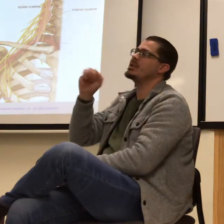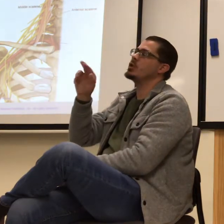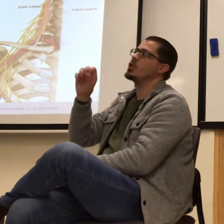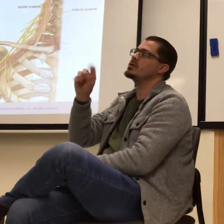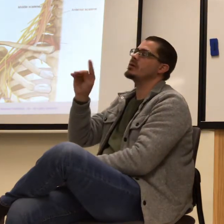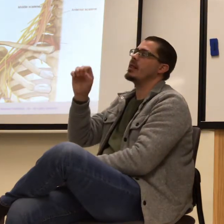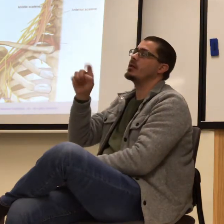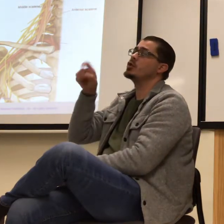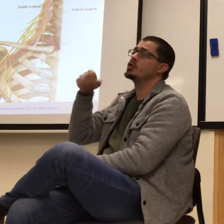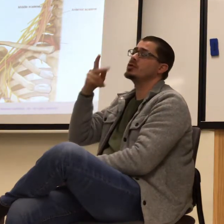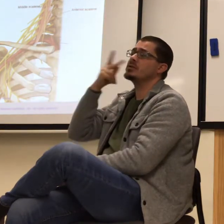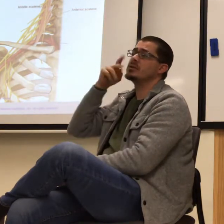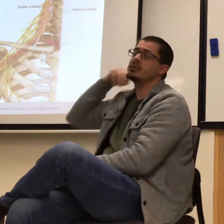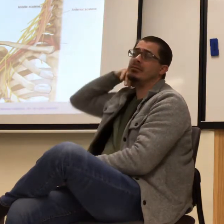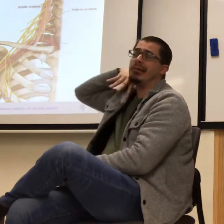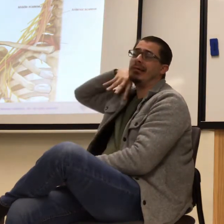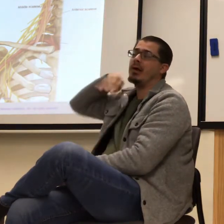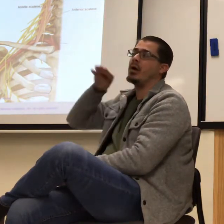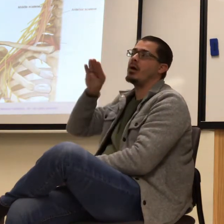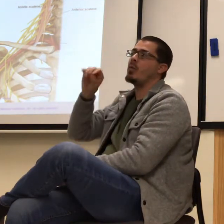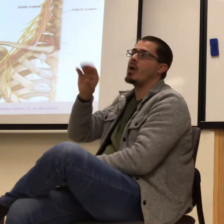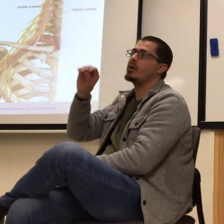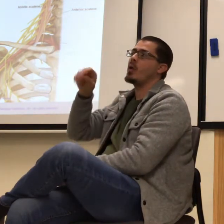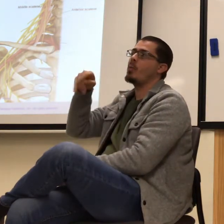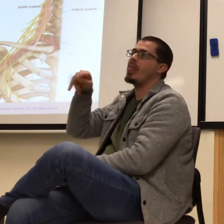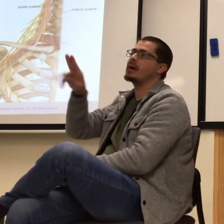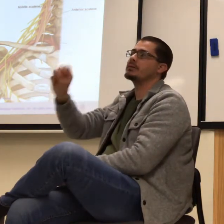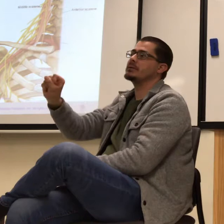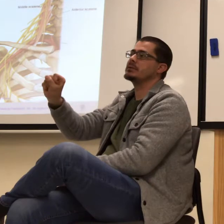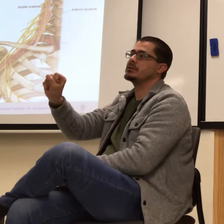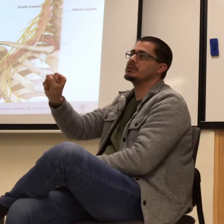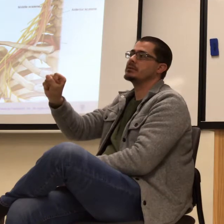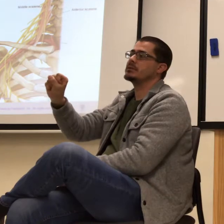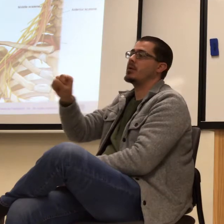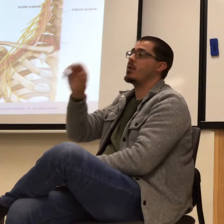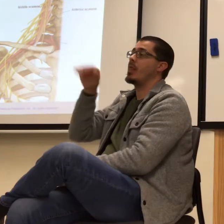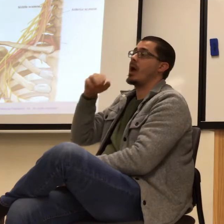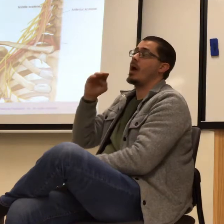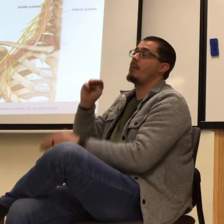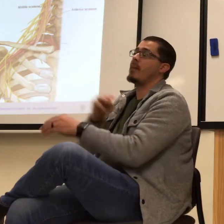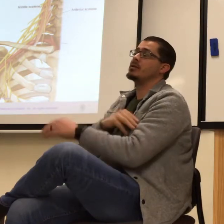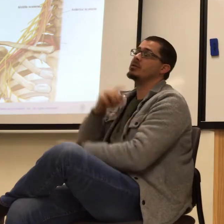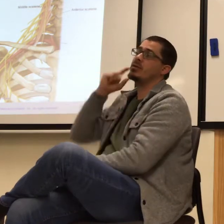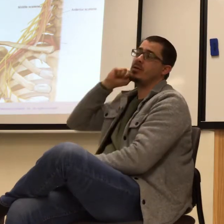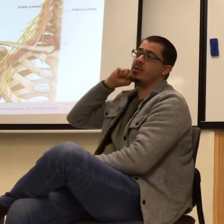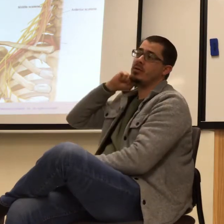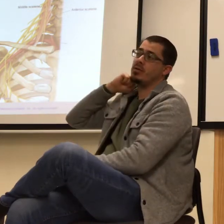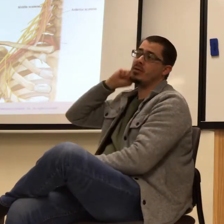brachial plexus emerge out of it. So the anterior scalene muscle.